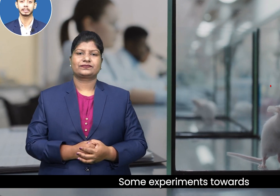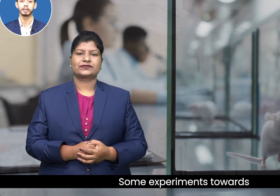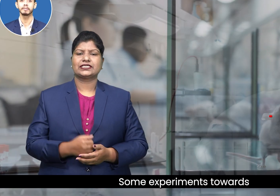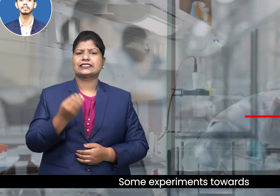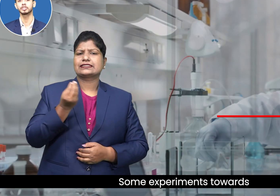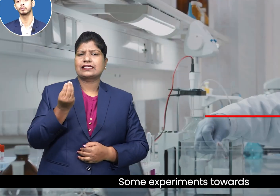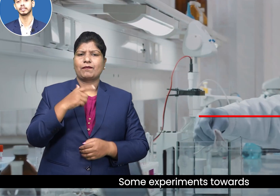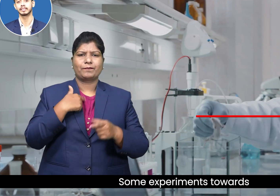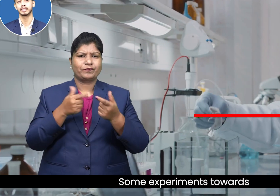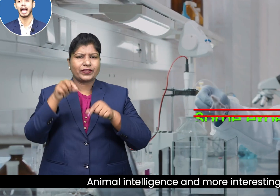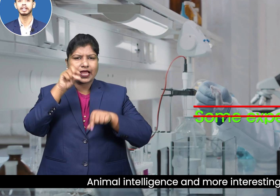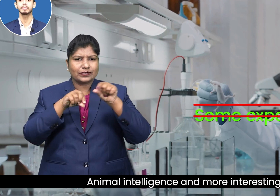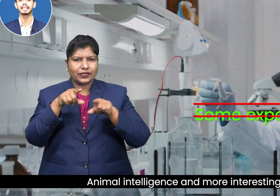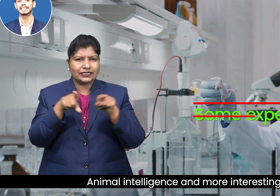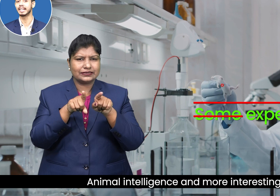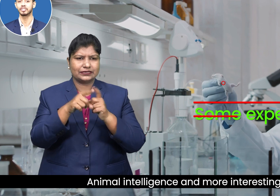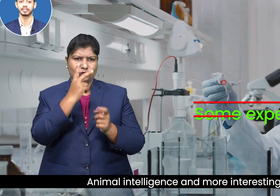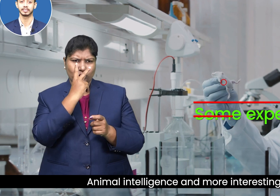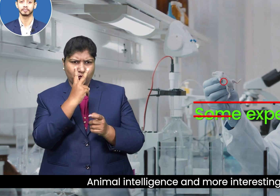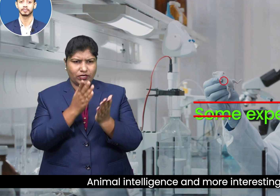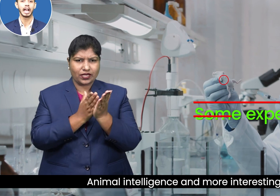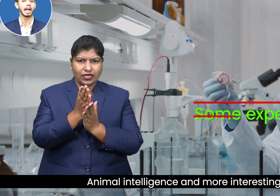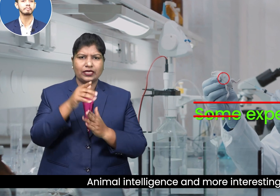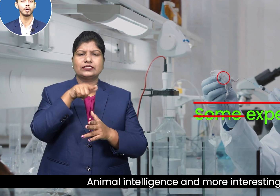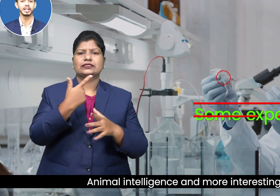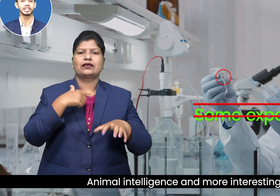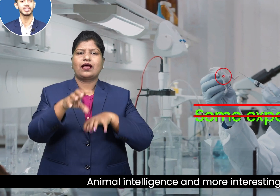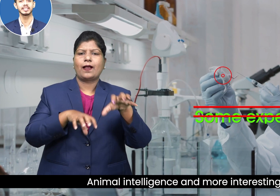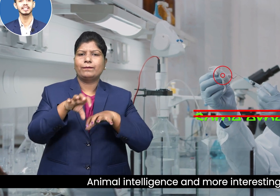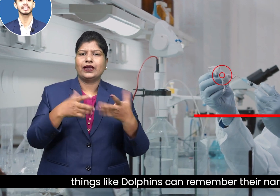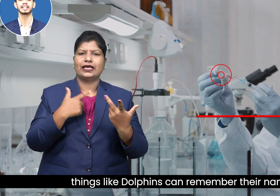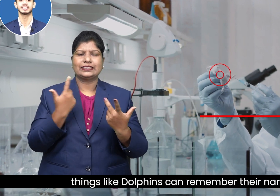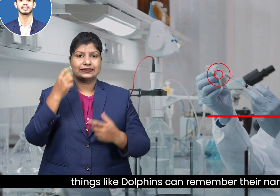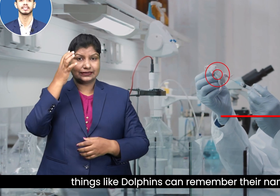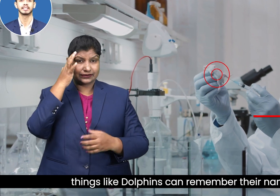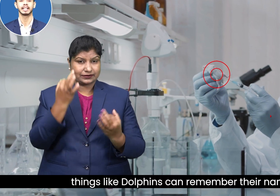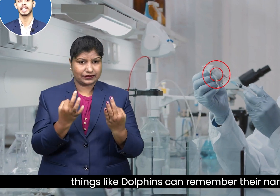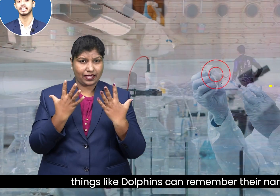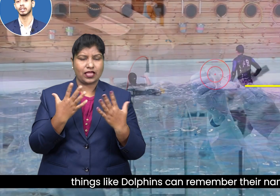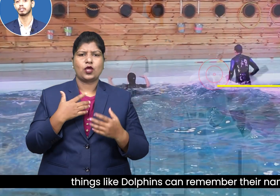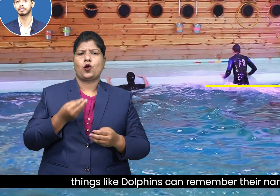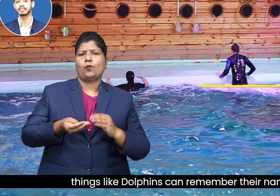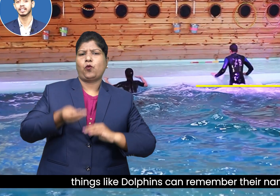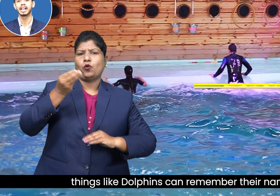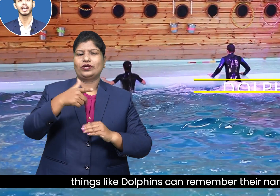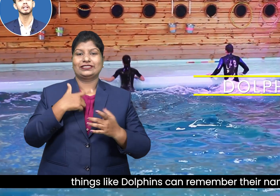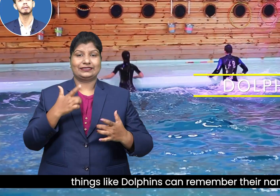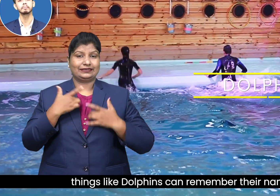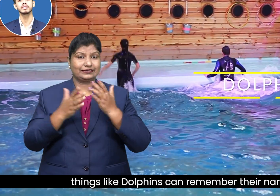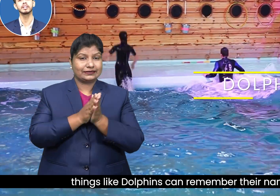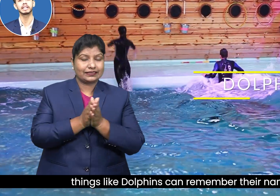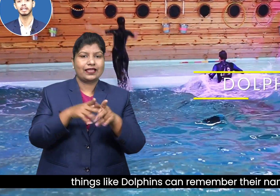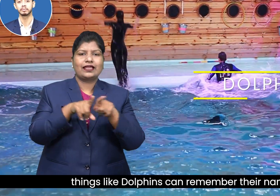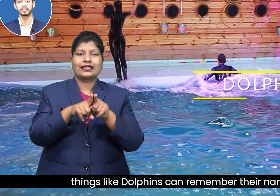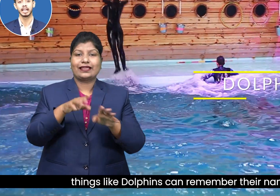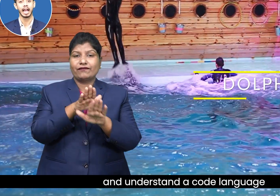some experiments towards animal intelligence, and more interesting things like dolphins can remember